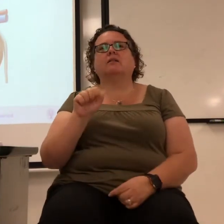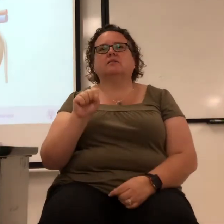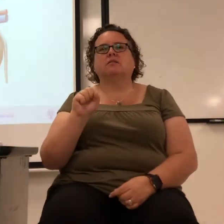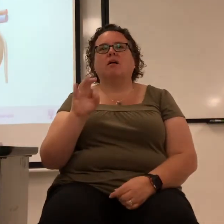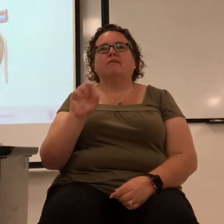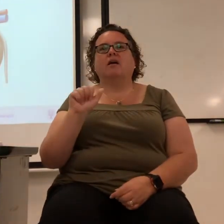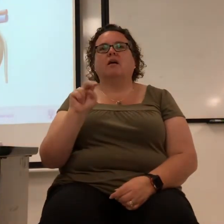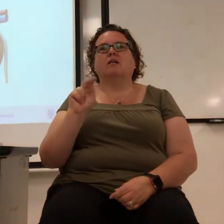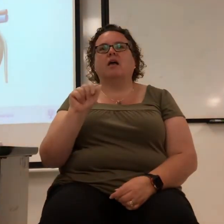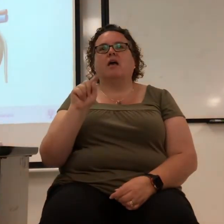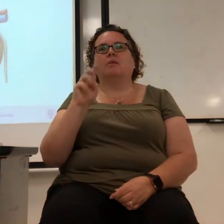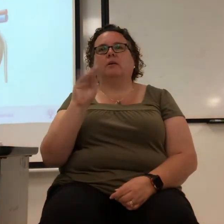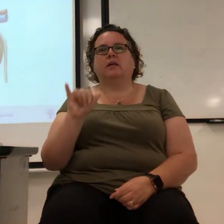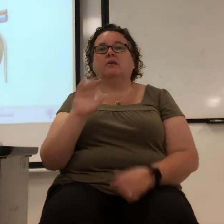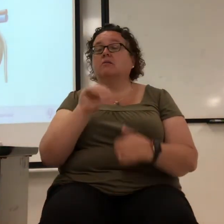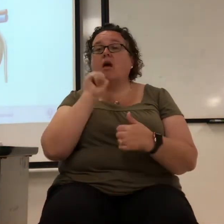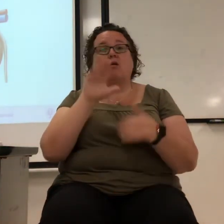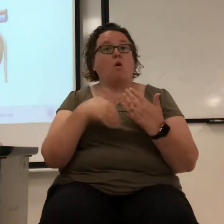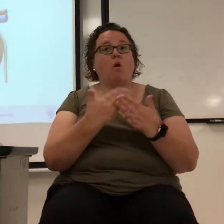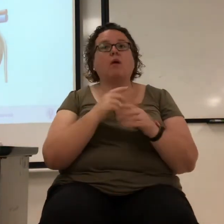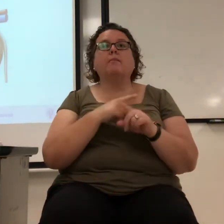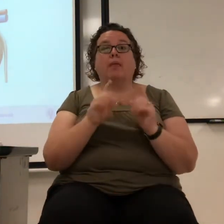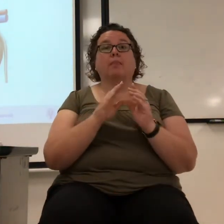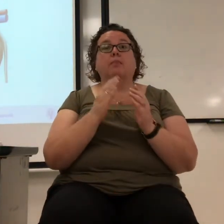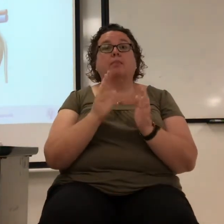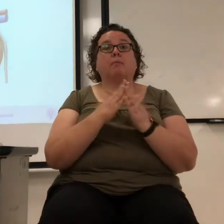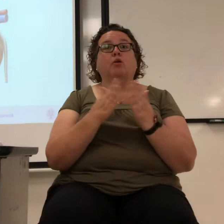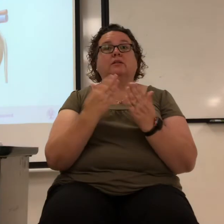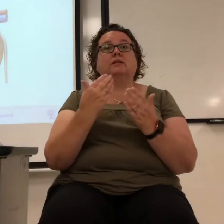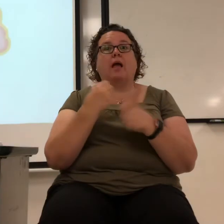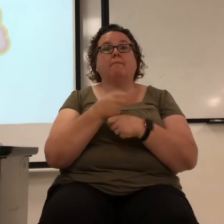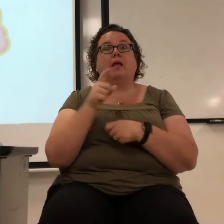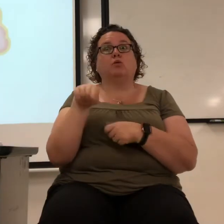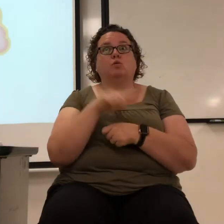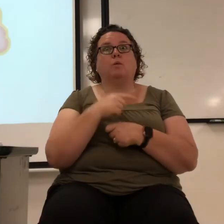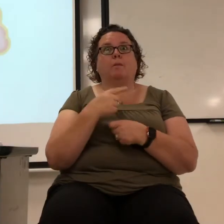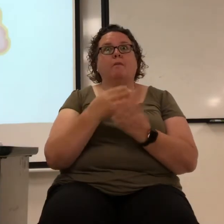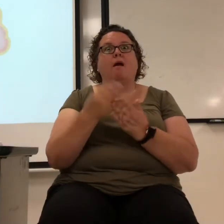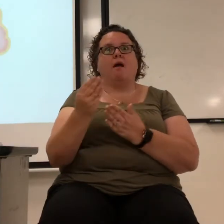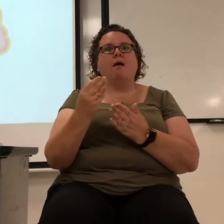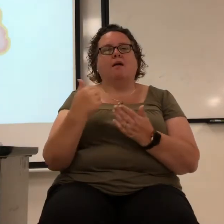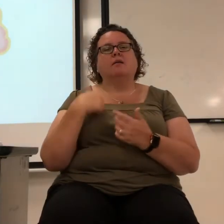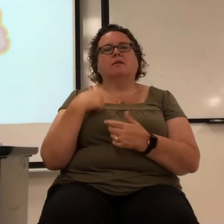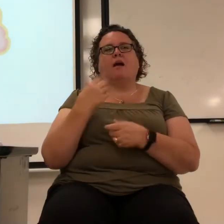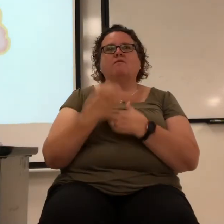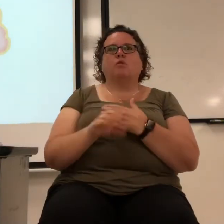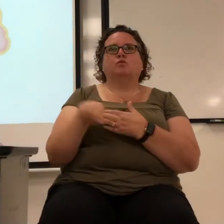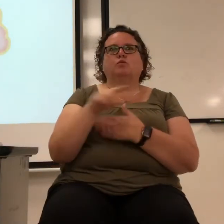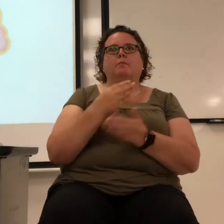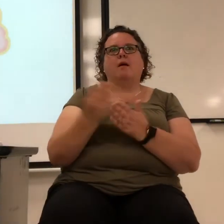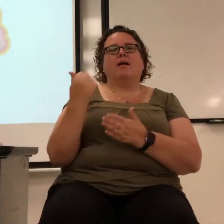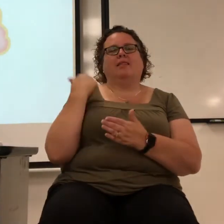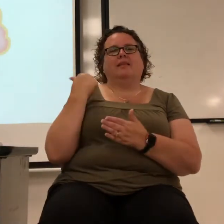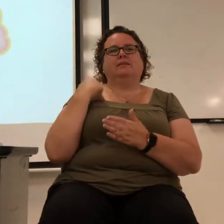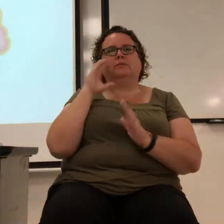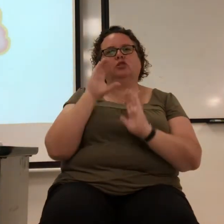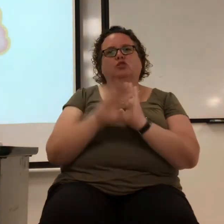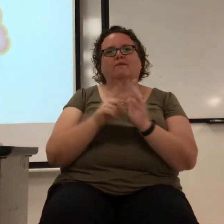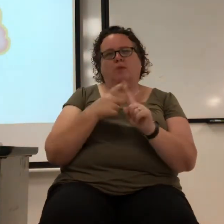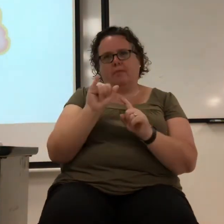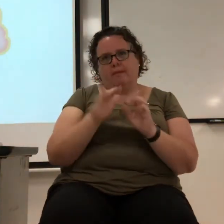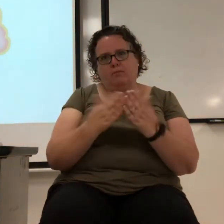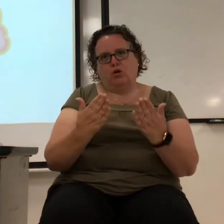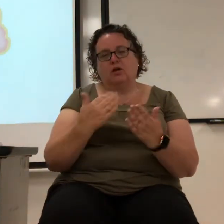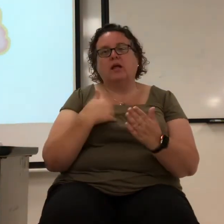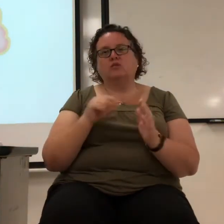all pictures are, but for the books I made to buy, I'll give you those page numbers as we move along. This picture, you're just cutting the gland open, and you're seeing